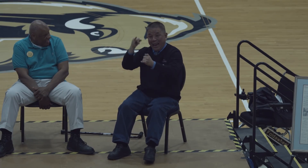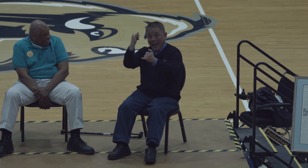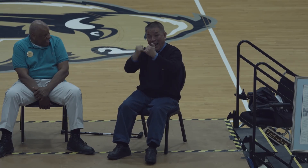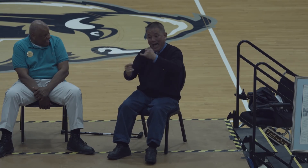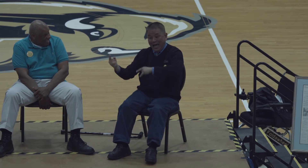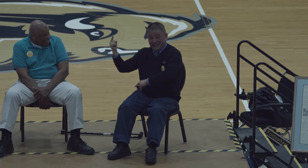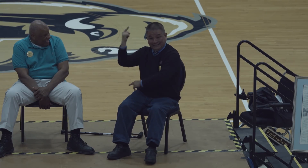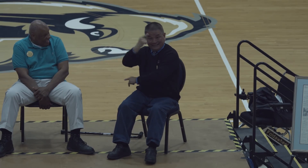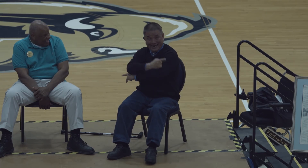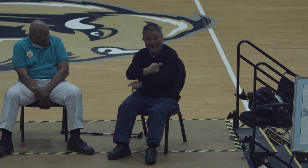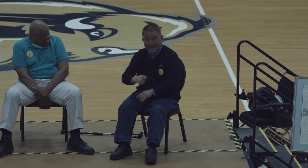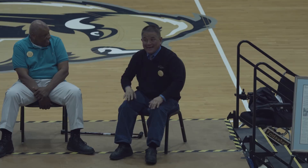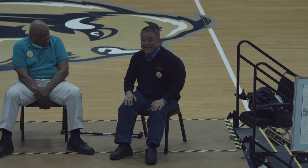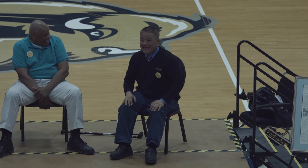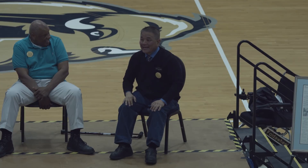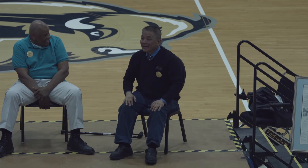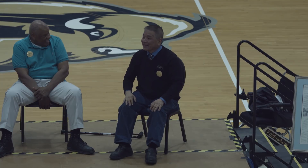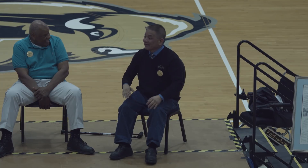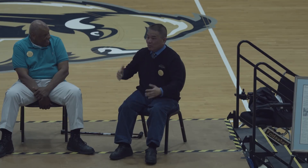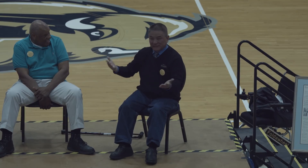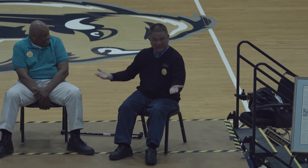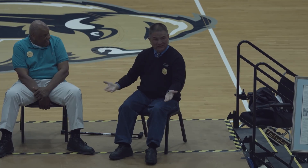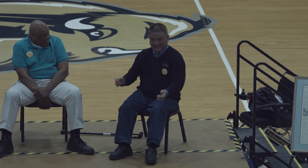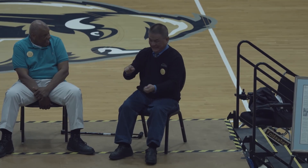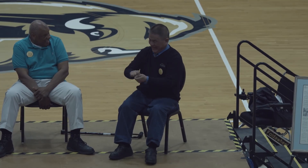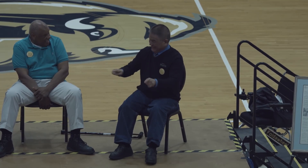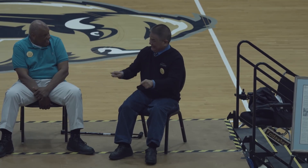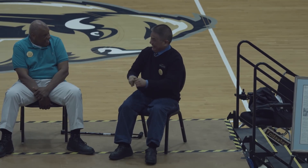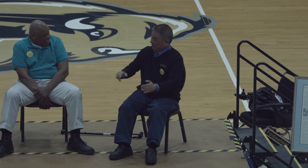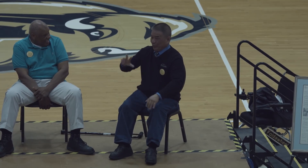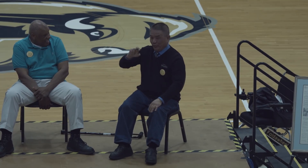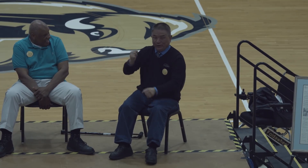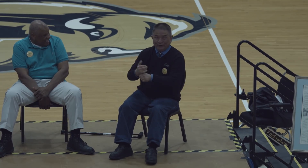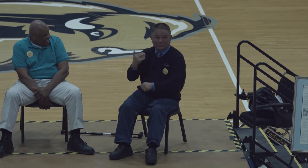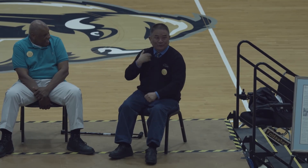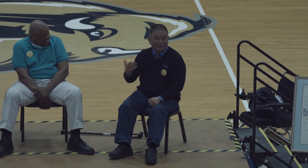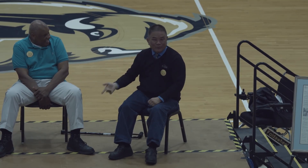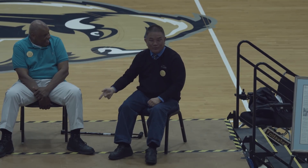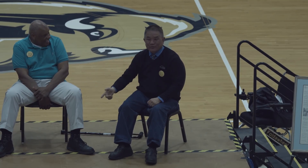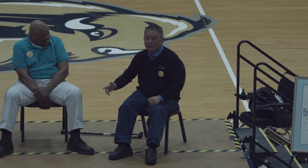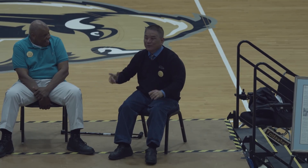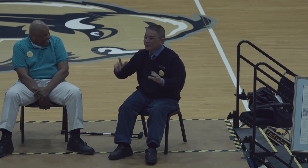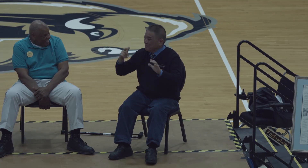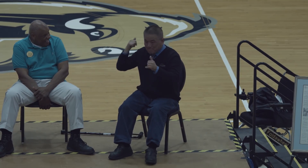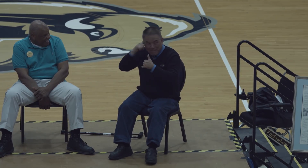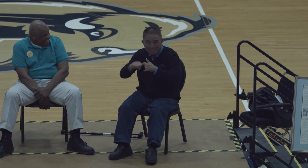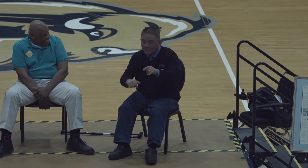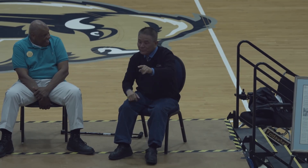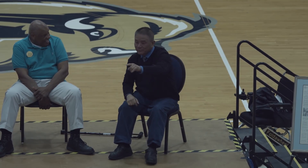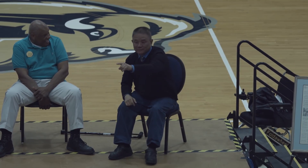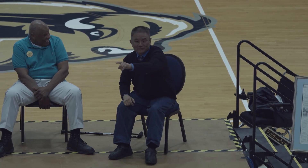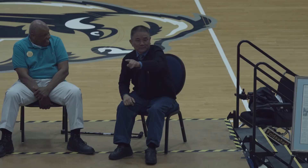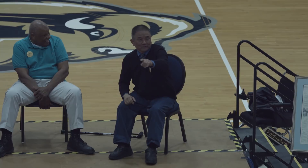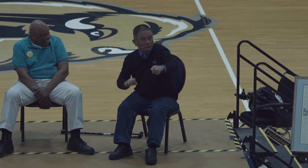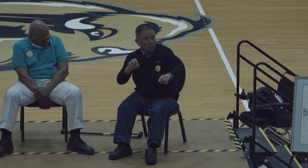to steal your pictures. Trying to document everything I could see. But then we were here in this very room 30 years ago, and I'll never